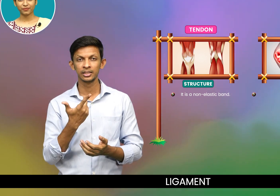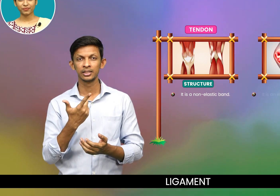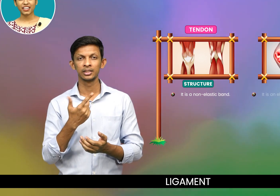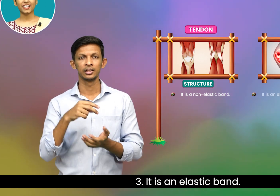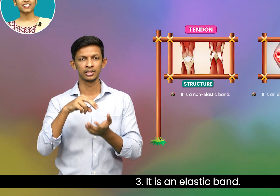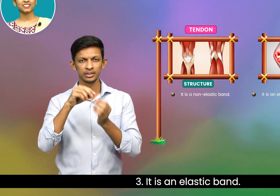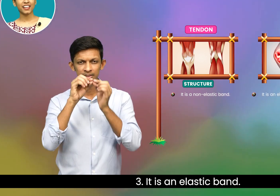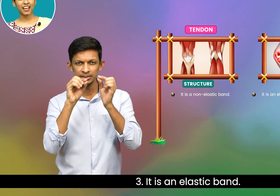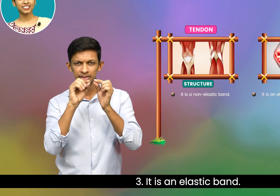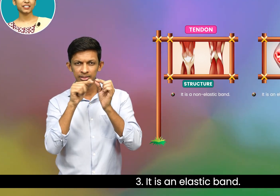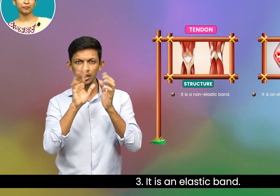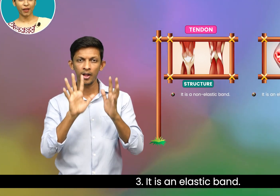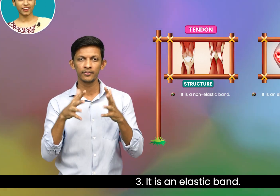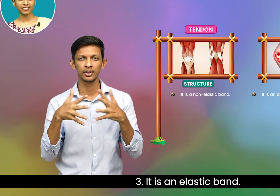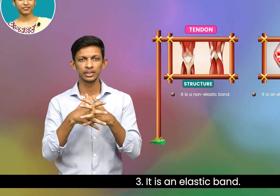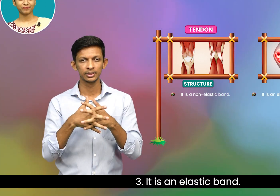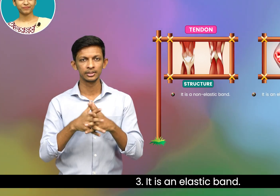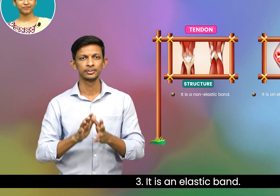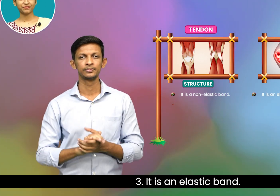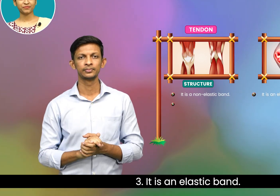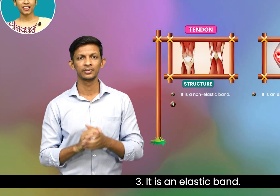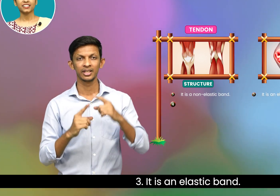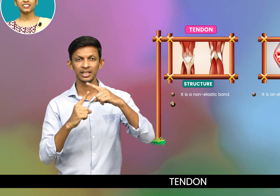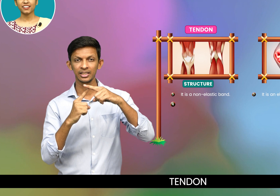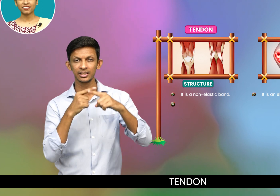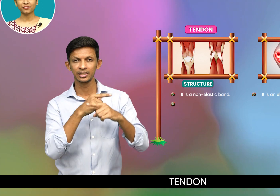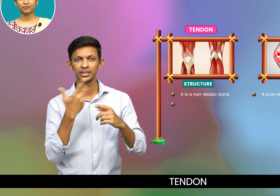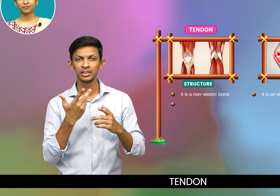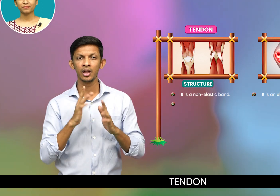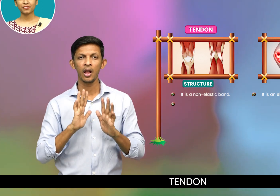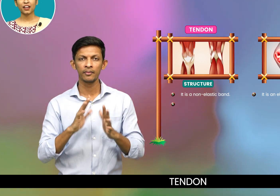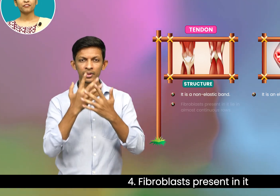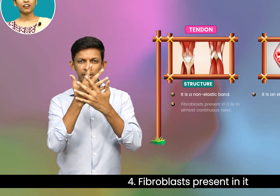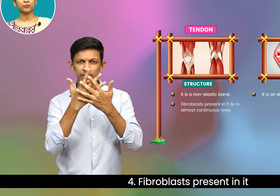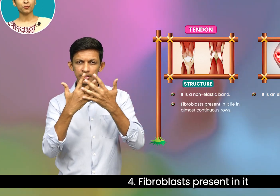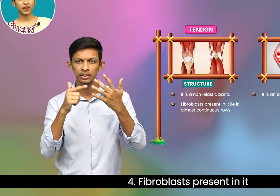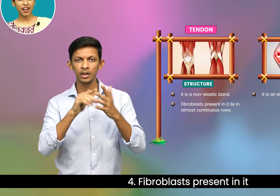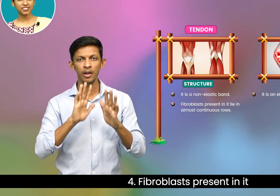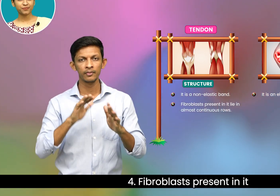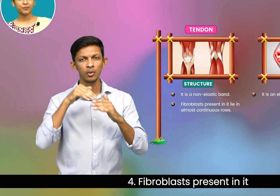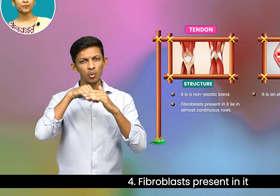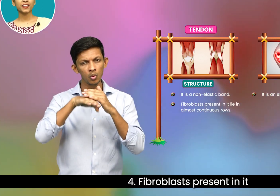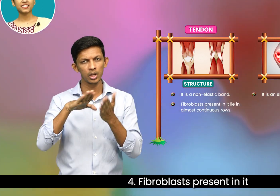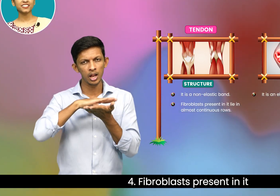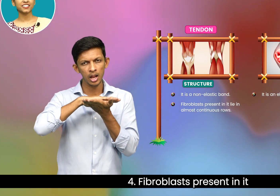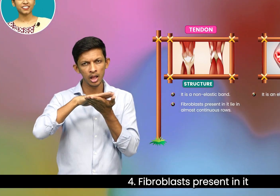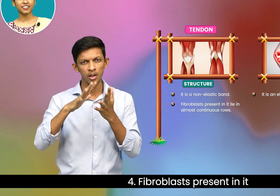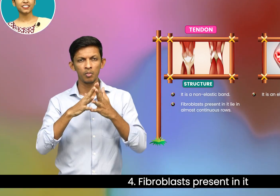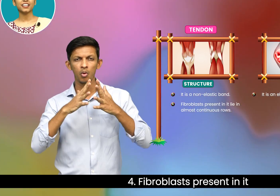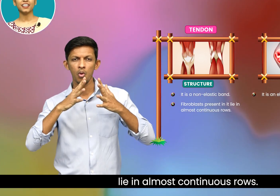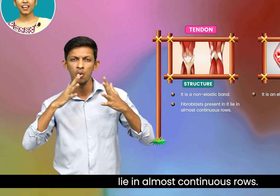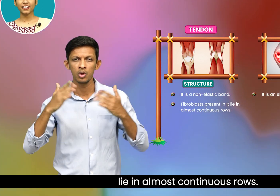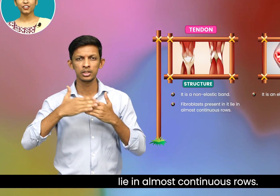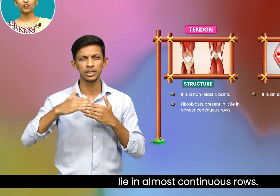Ligament. It is elastic band. Tendon. Fibroblasts present in